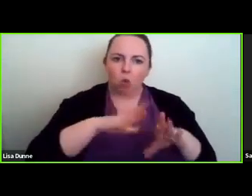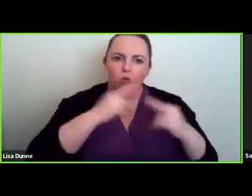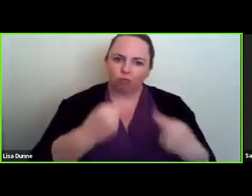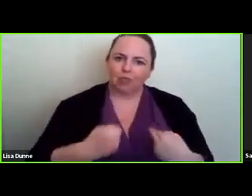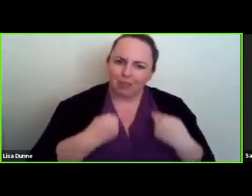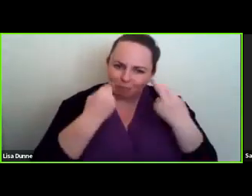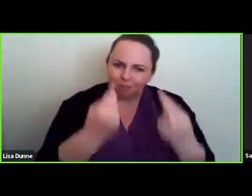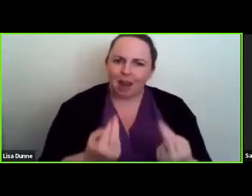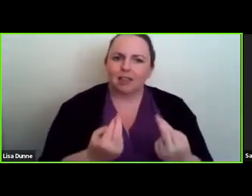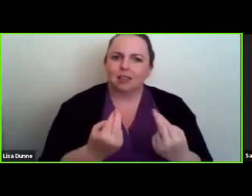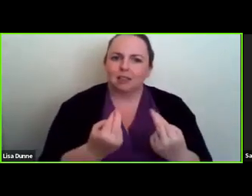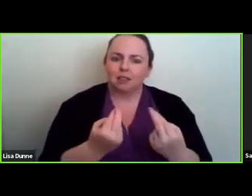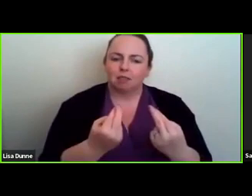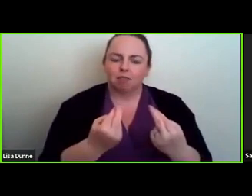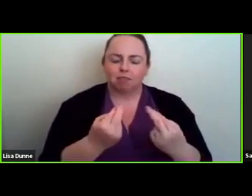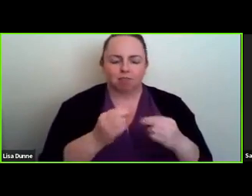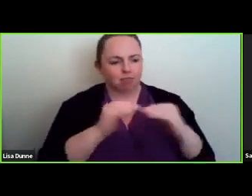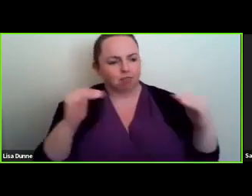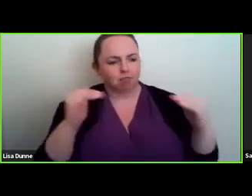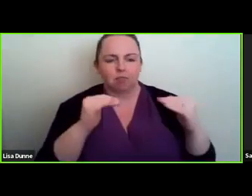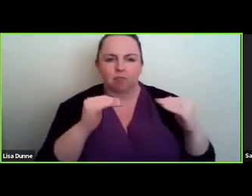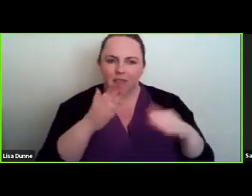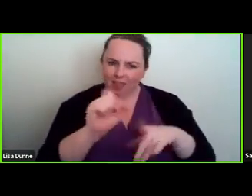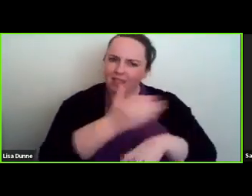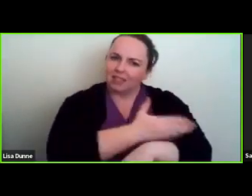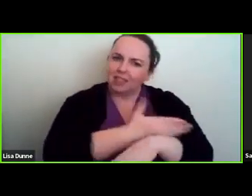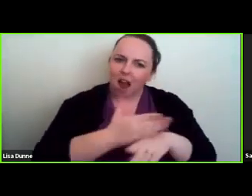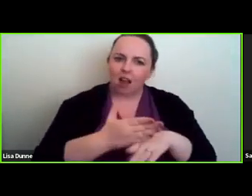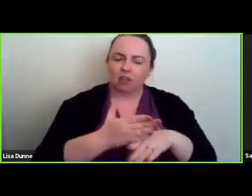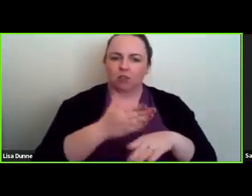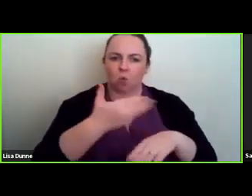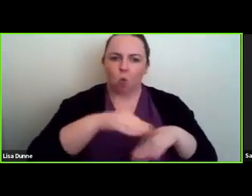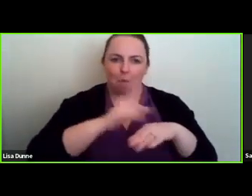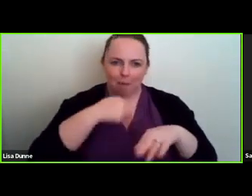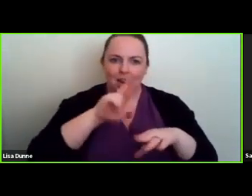starting point to be able to embrace the diversity we are talking about.